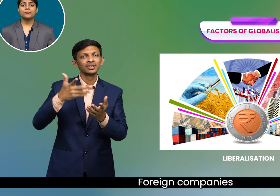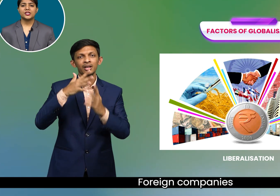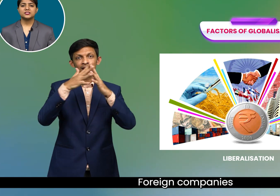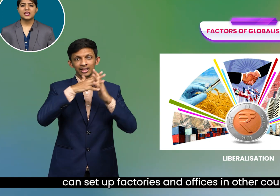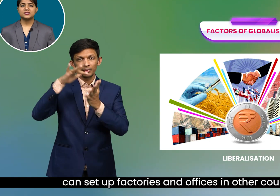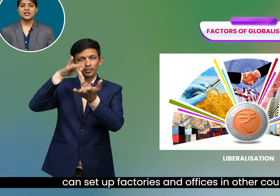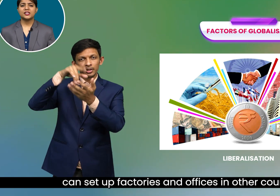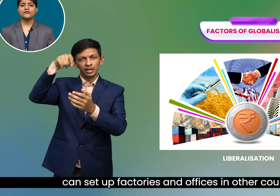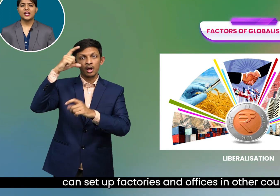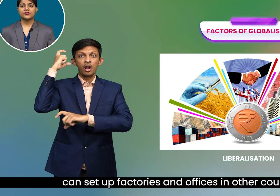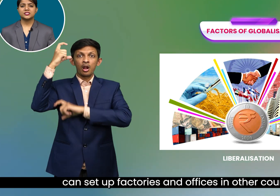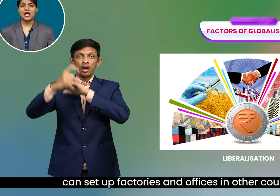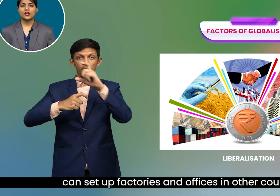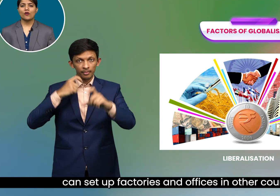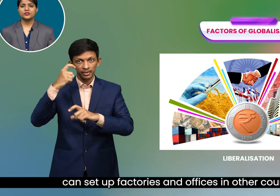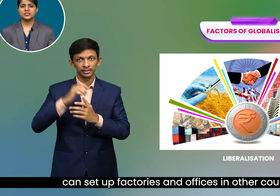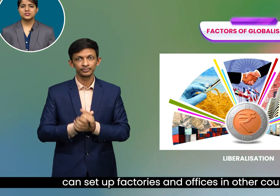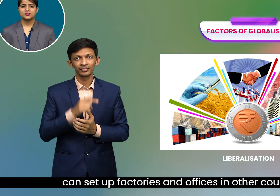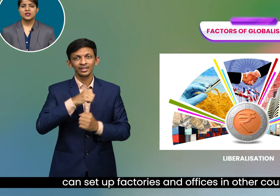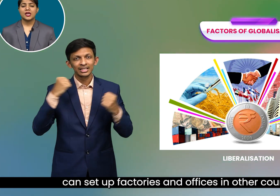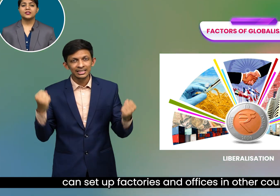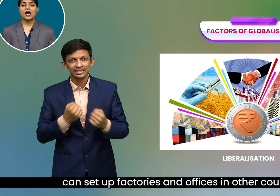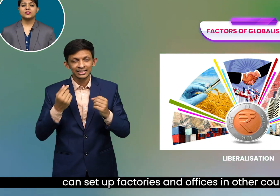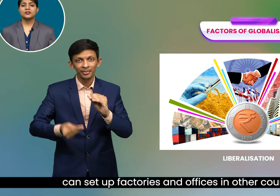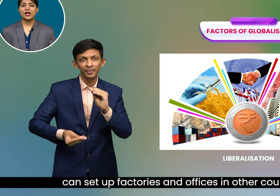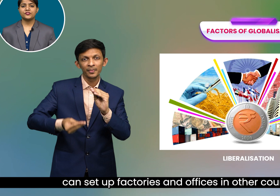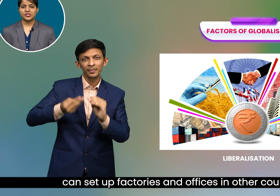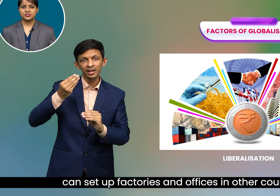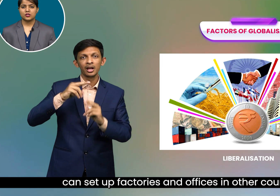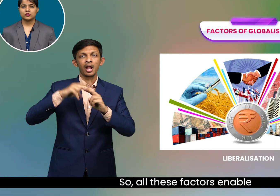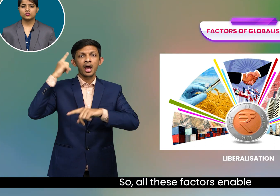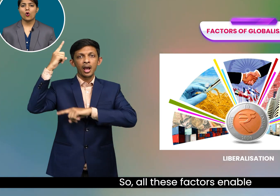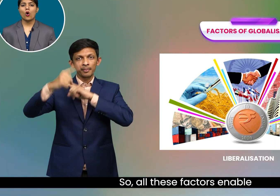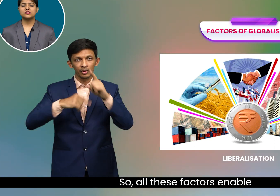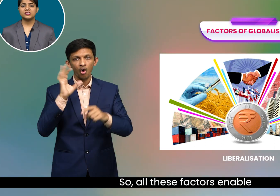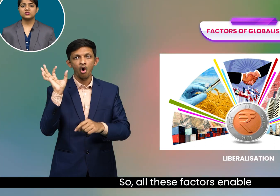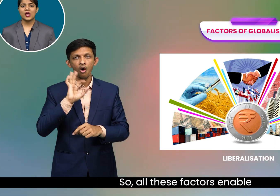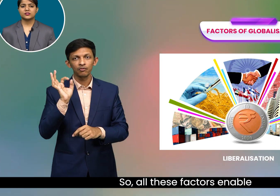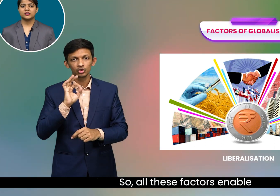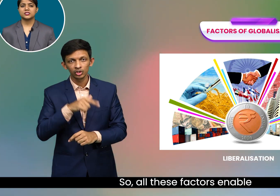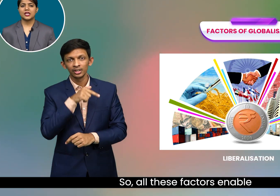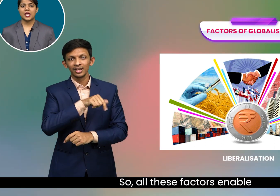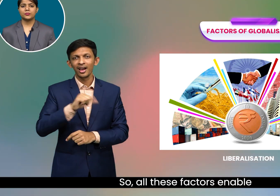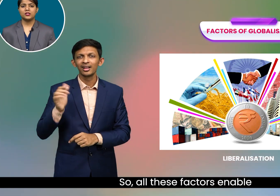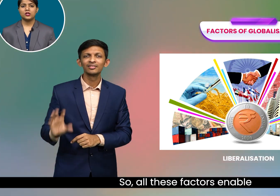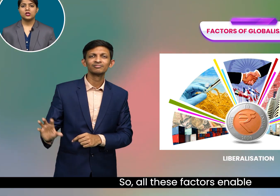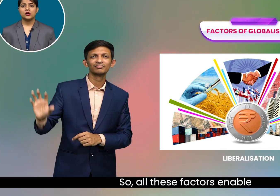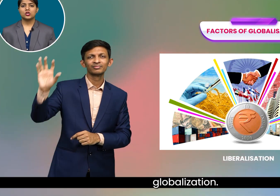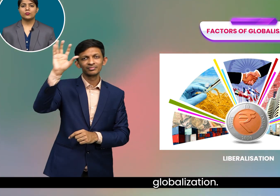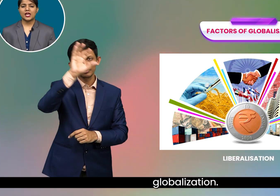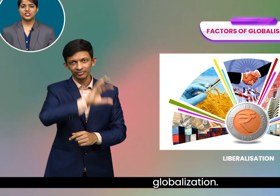Foreign companies can set up factories and offices in other countries. So all these factors